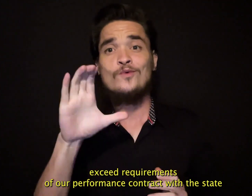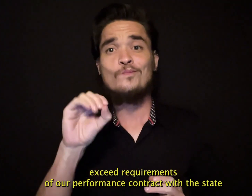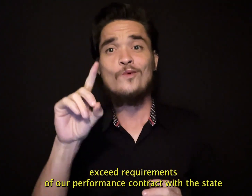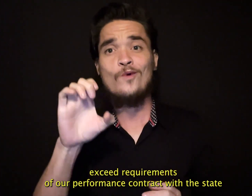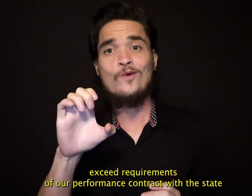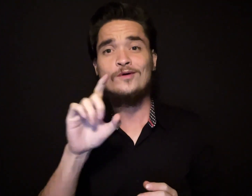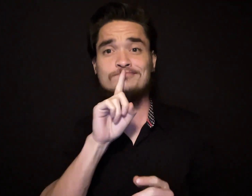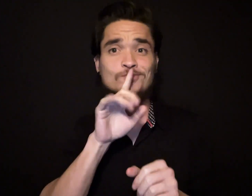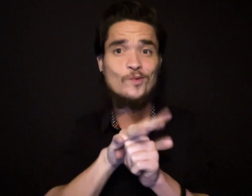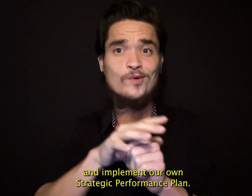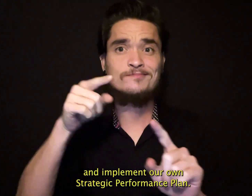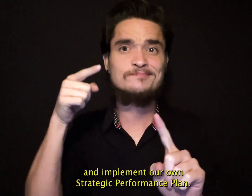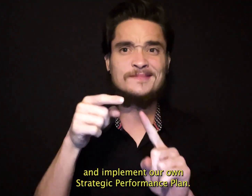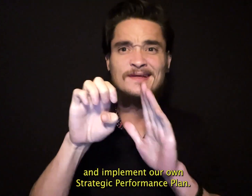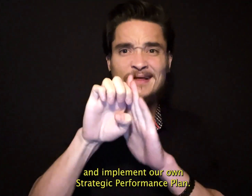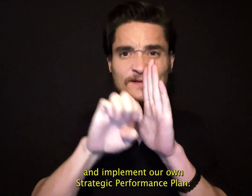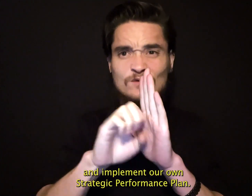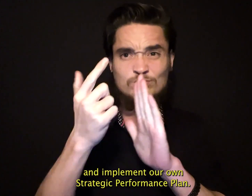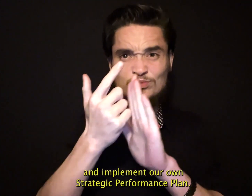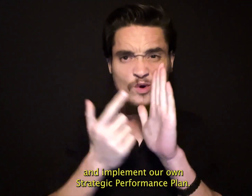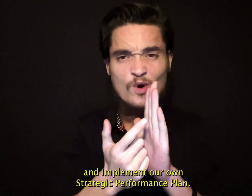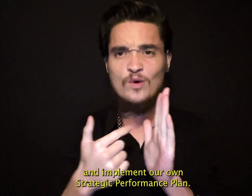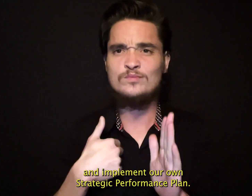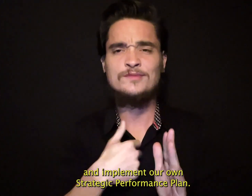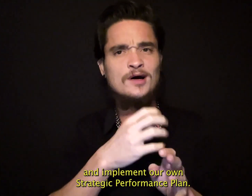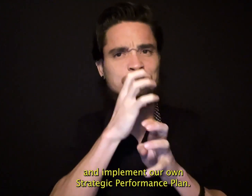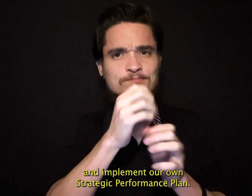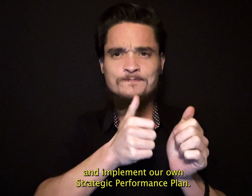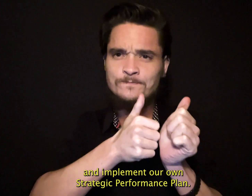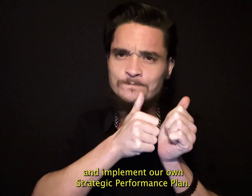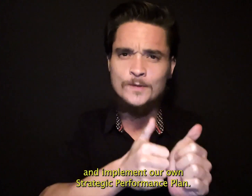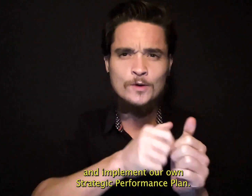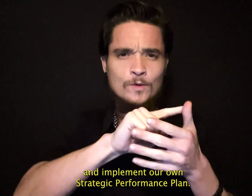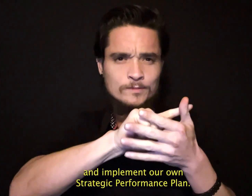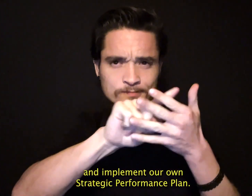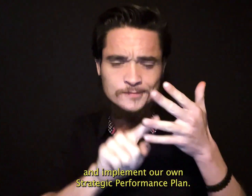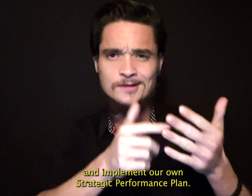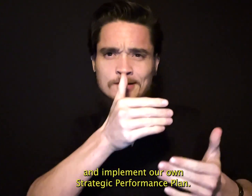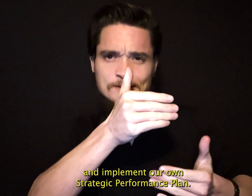with the state, and implement our own strategic performance plan.